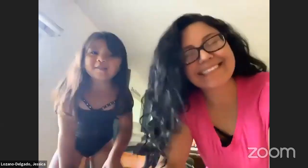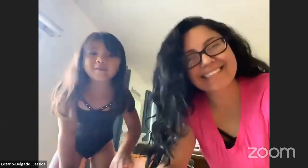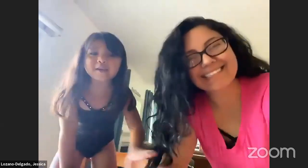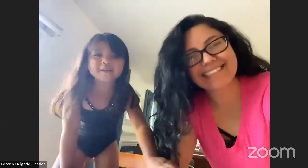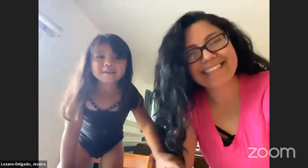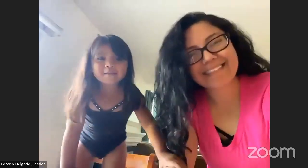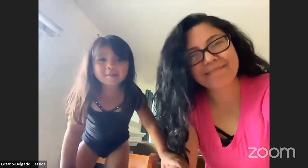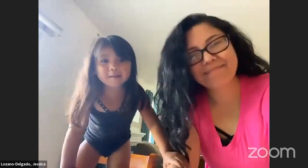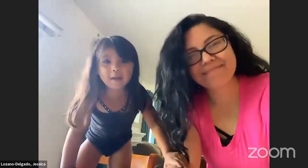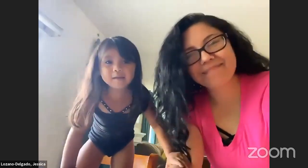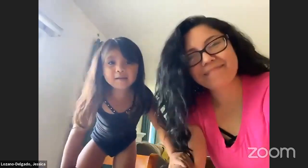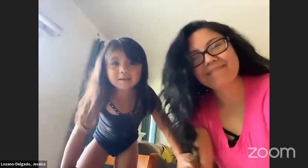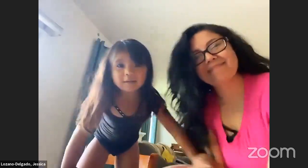So